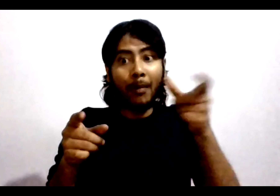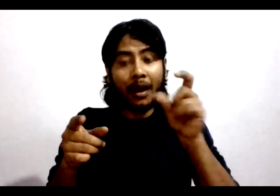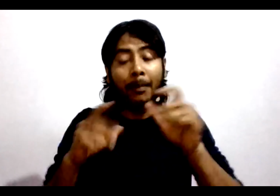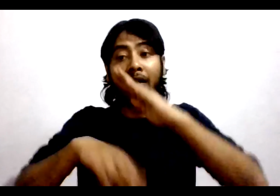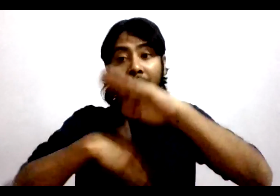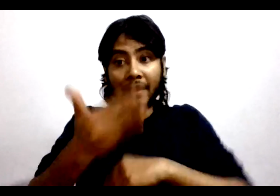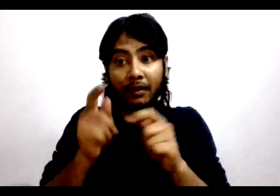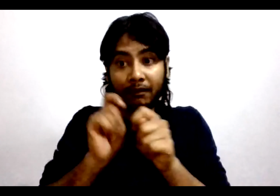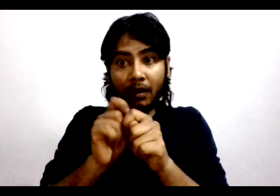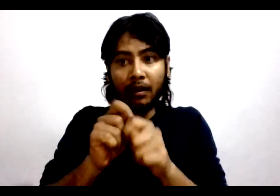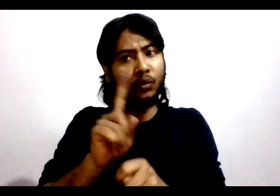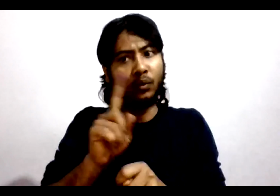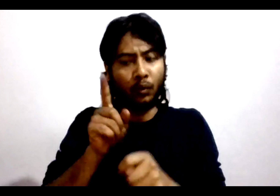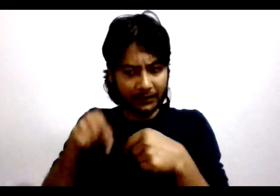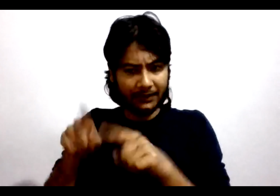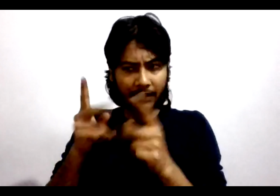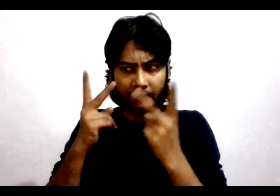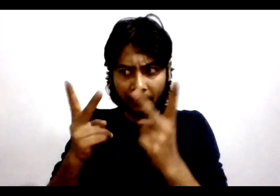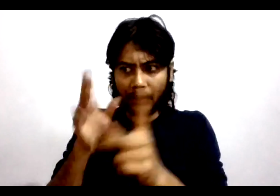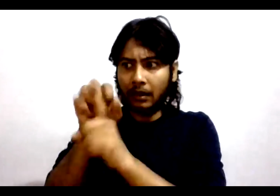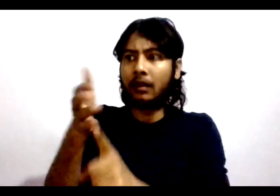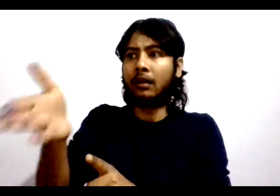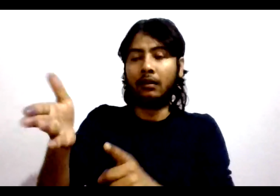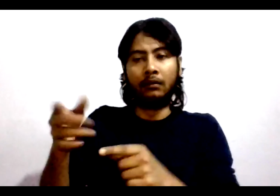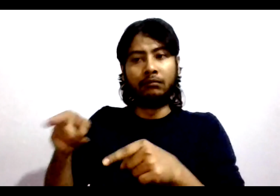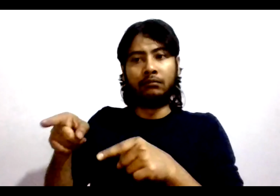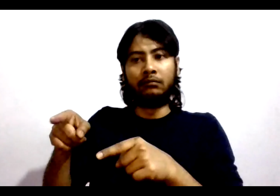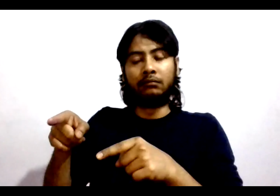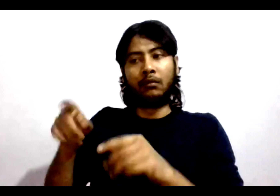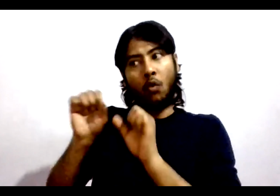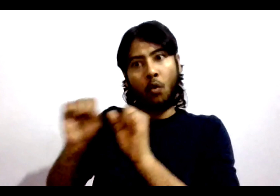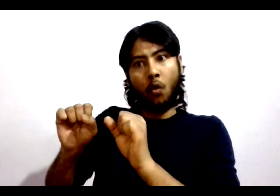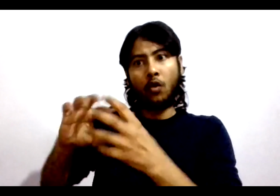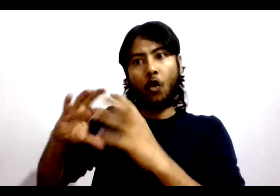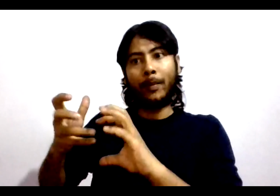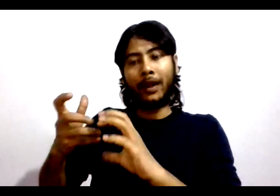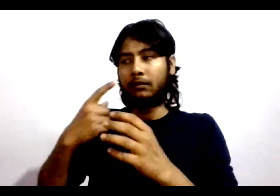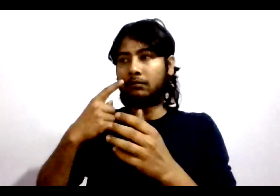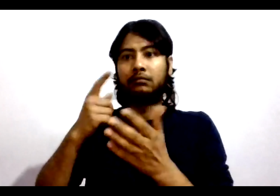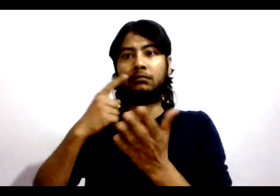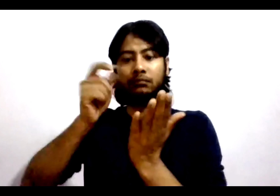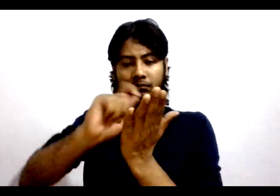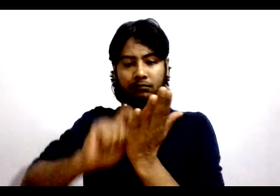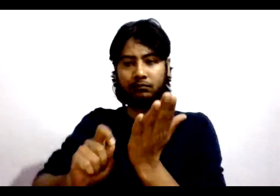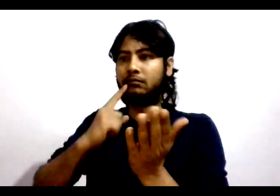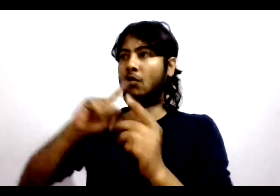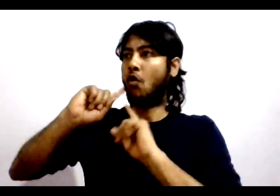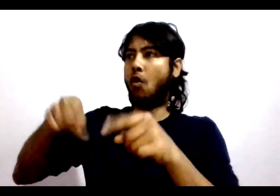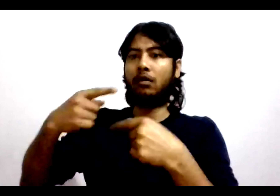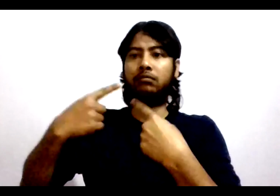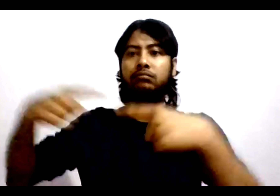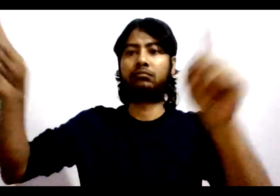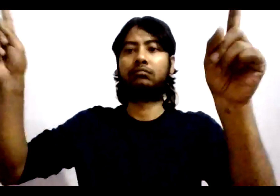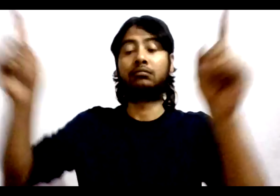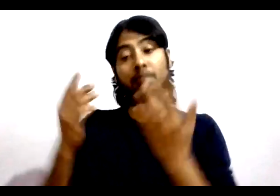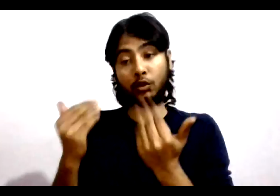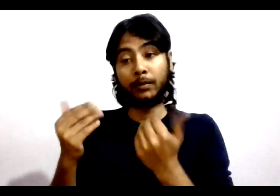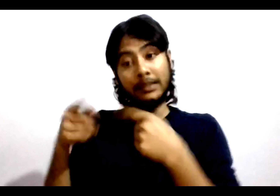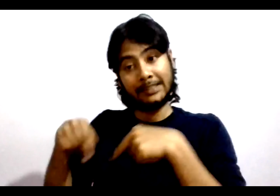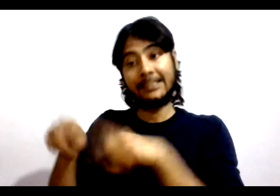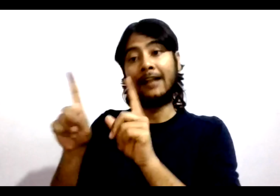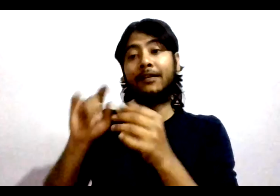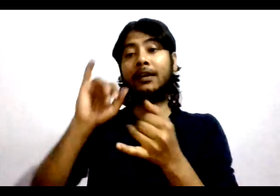new act, there is so much, there's a lot of power is also given to them, that once they pass an order, or say, in other words, they